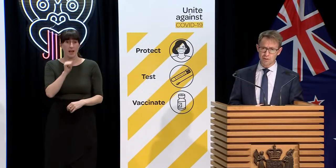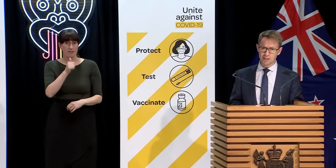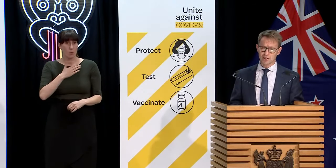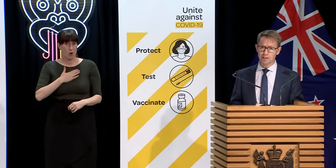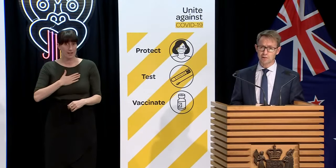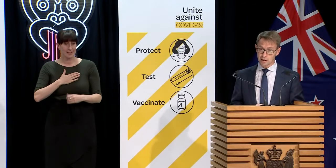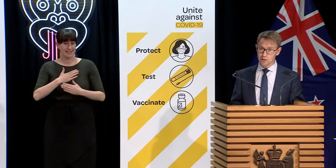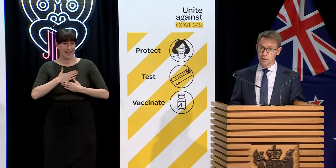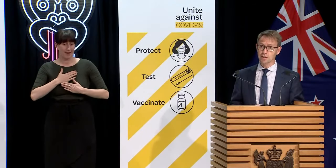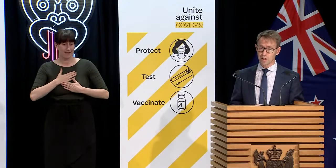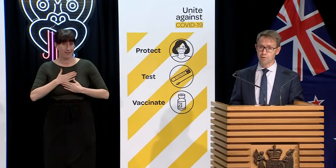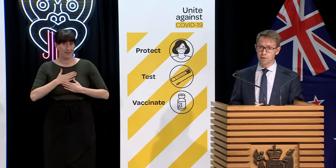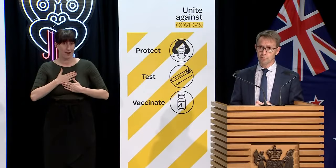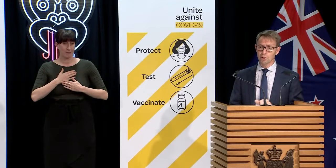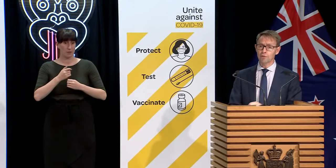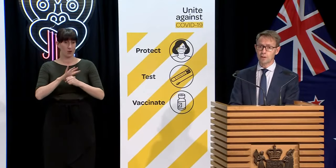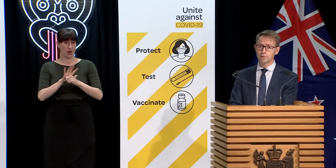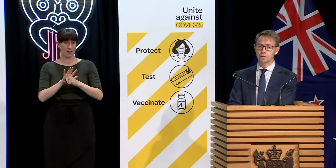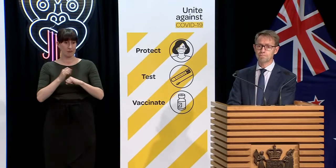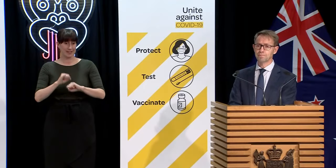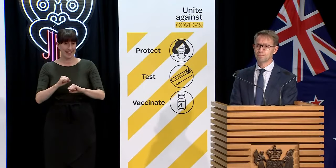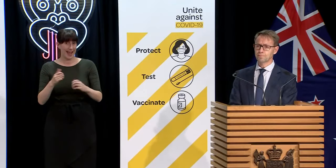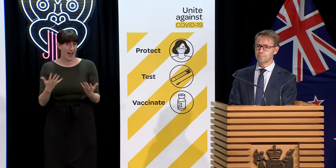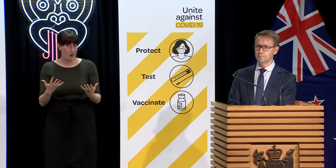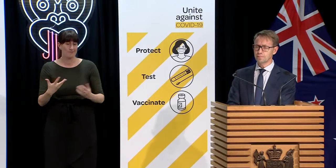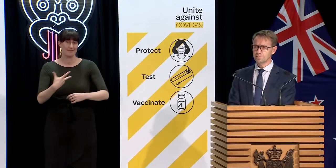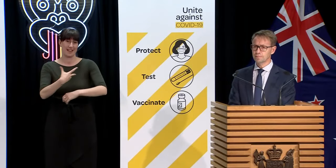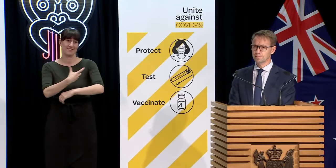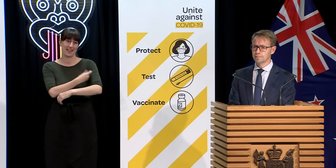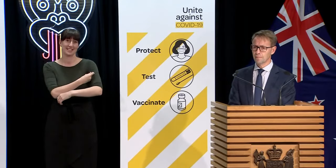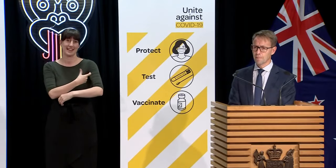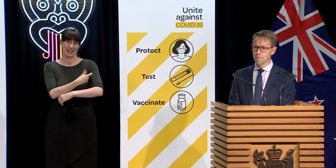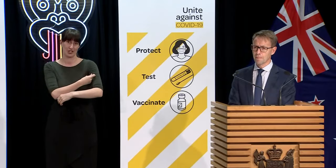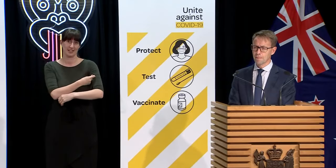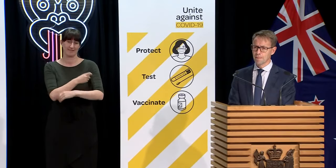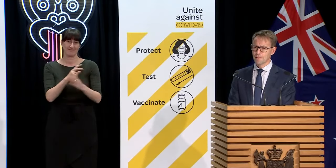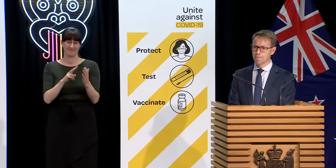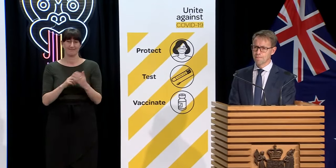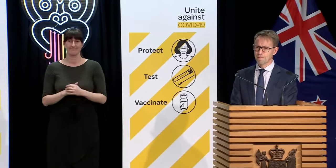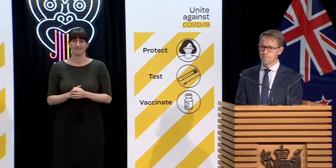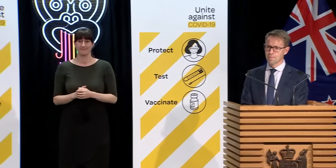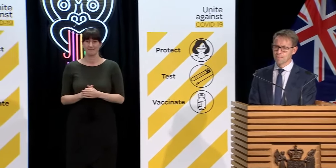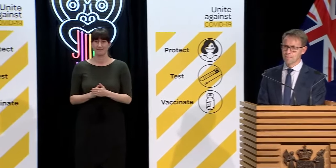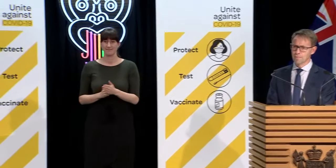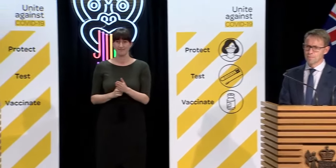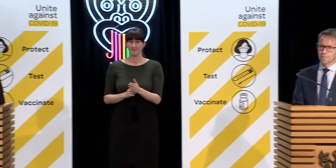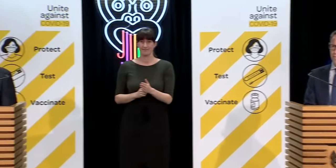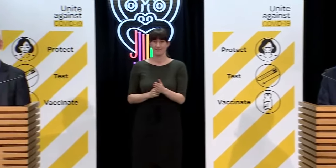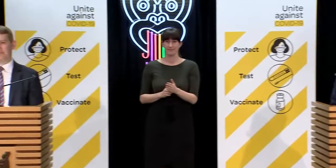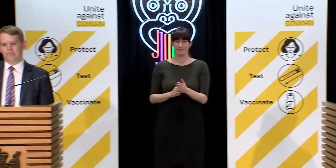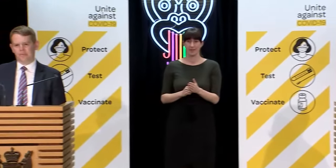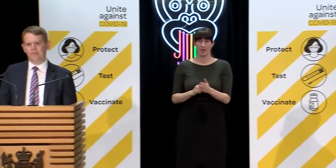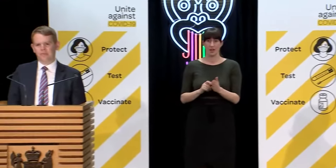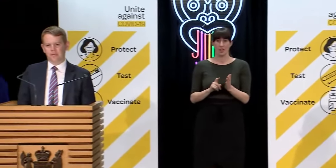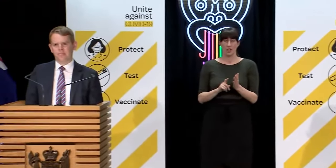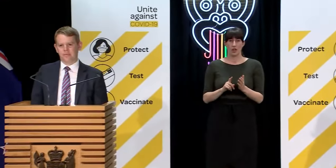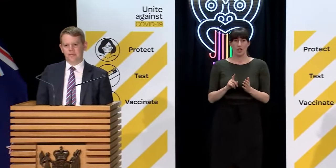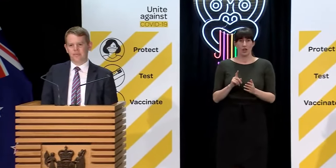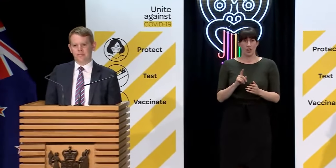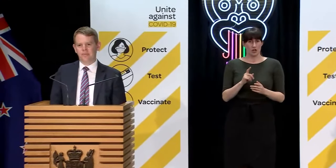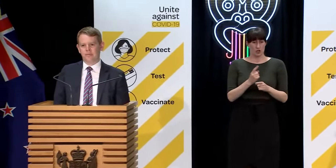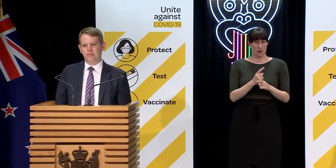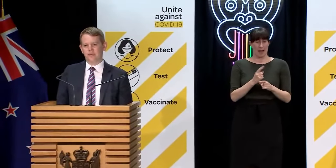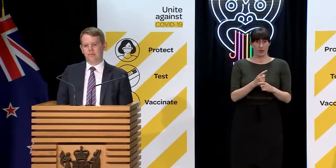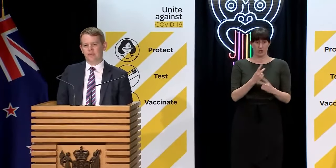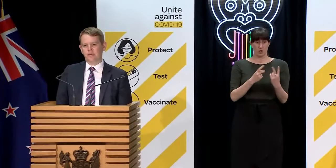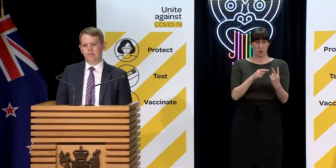COVID-19 is get vaccinated. That is safe and very effective. Luke and then Jessica. Just on the couple who went from Auckland to Hamilton to